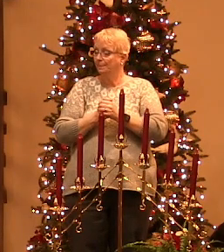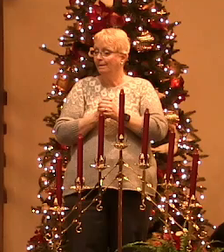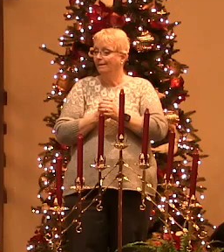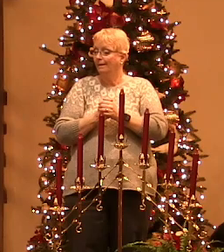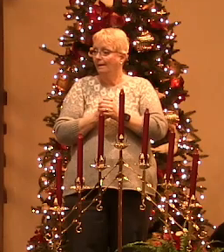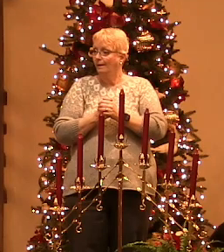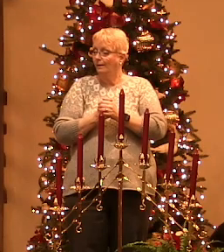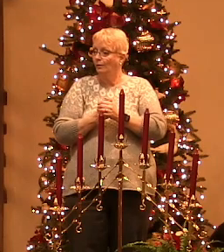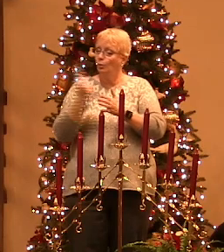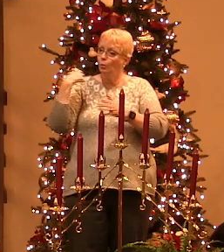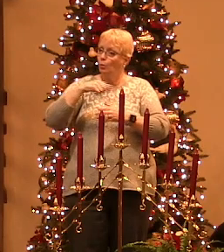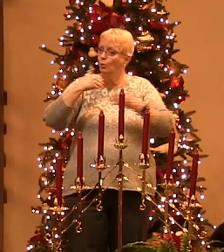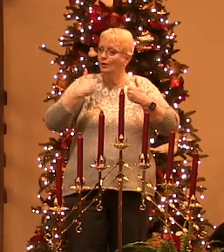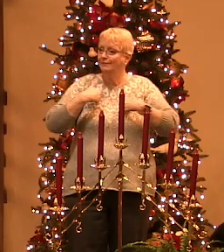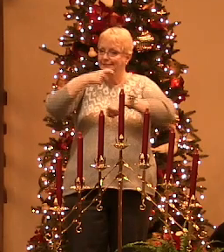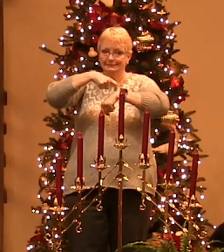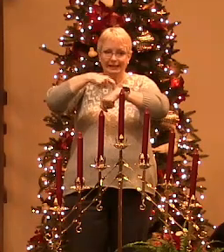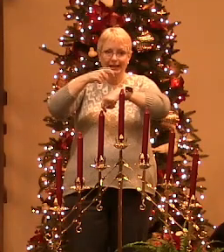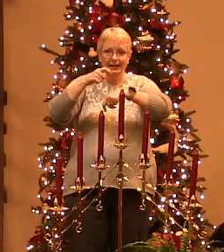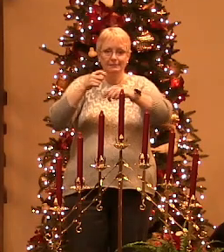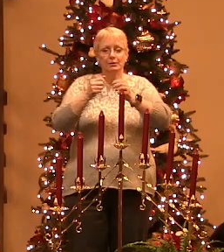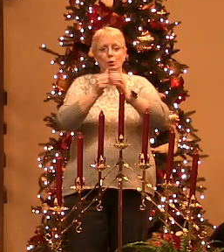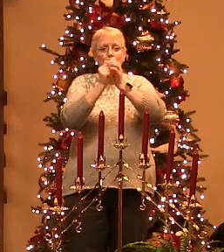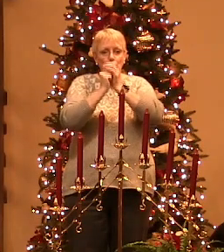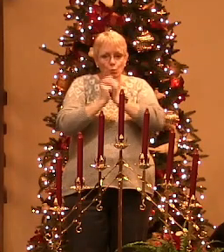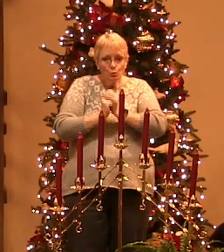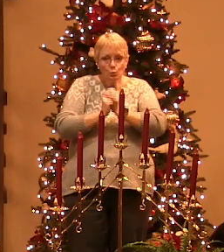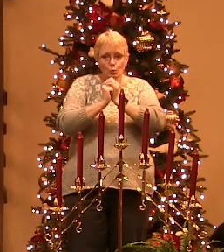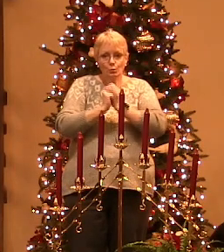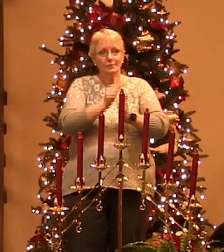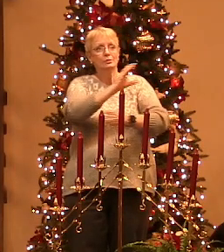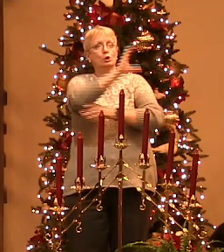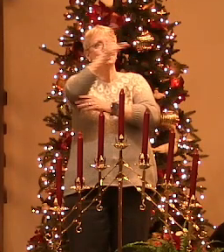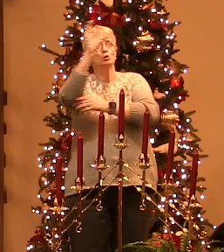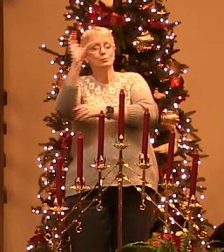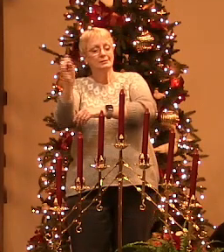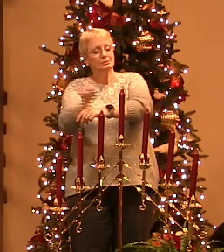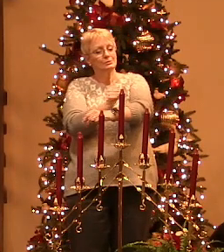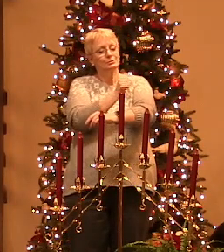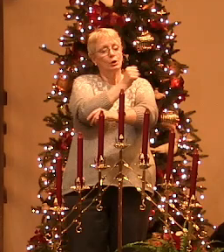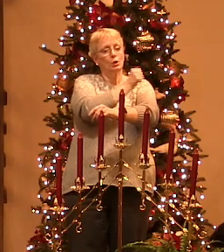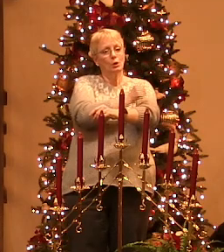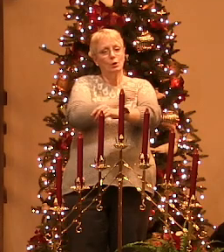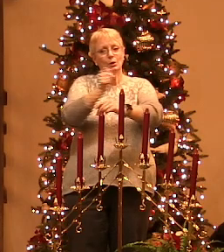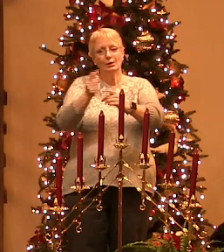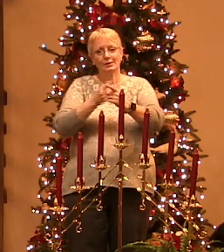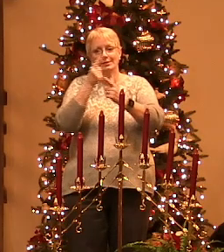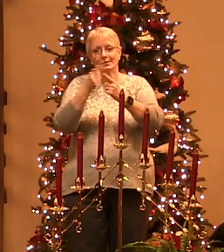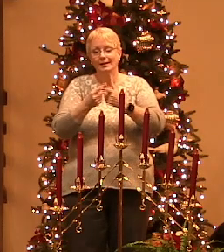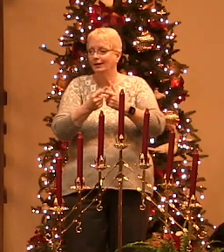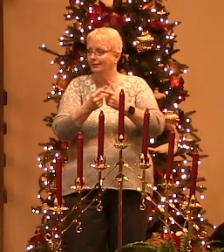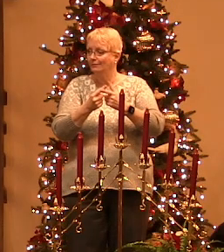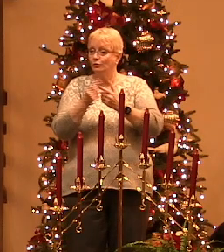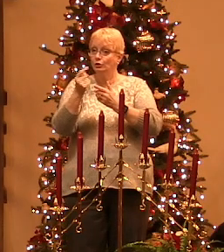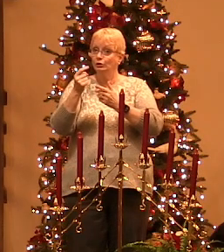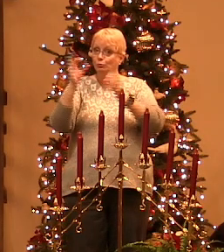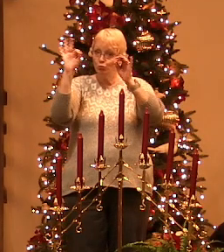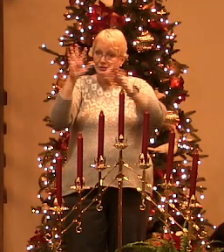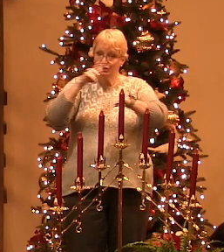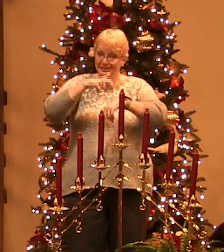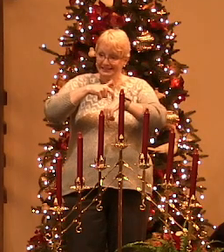Sunday, we're going to have a time of worship through some Christmas carols and Christmas songs. And then I'm going to, for the sermon